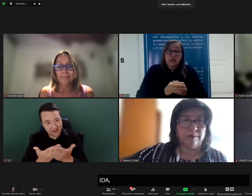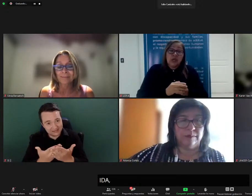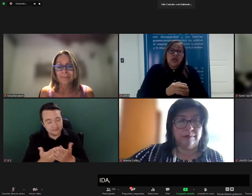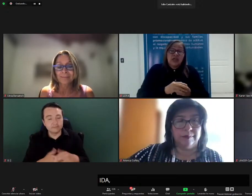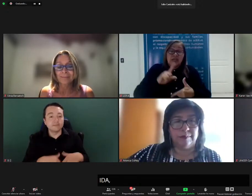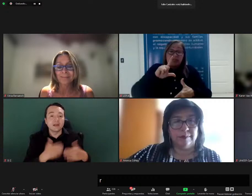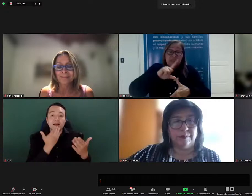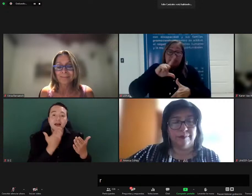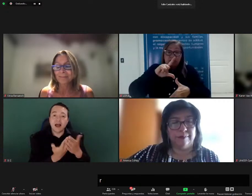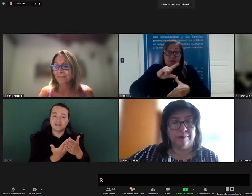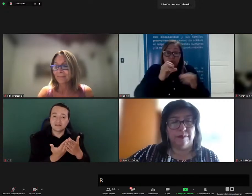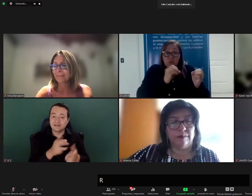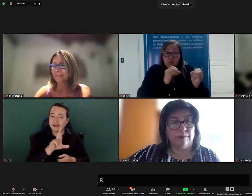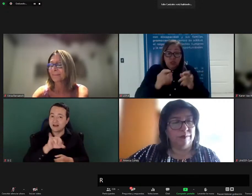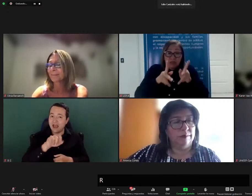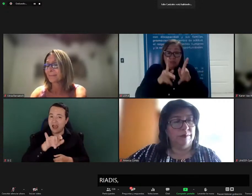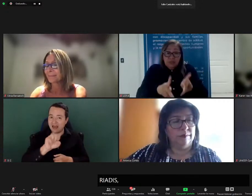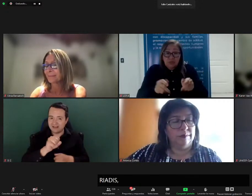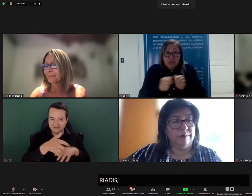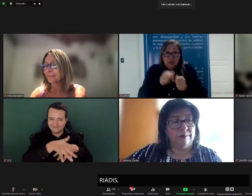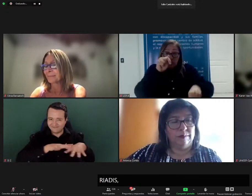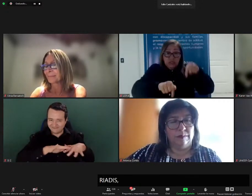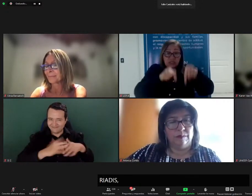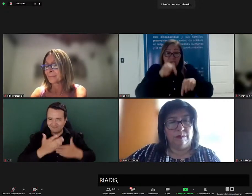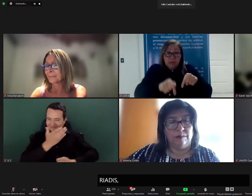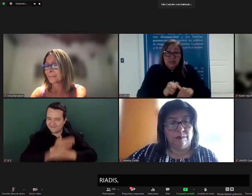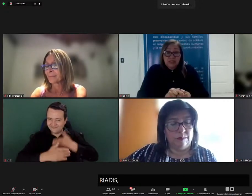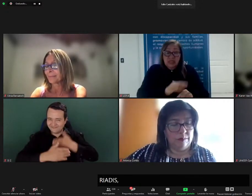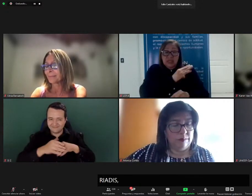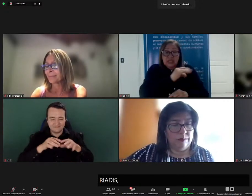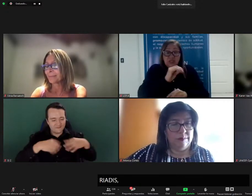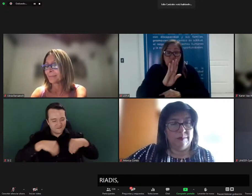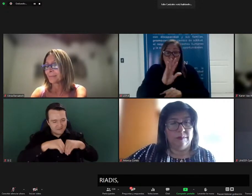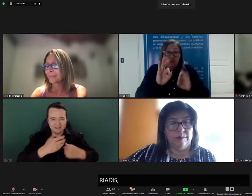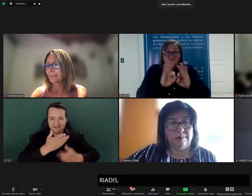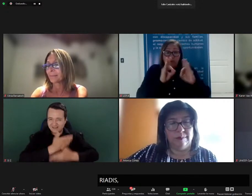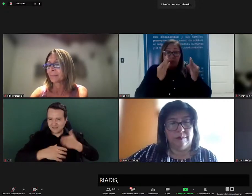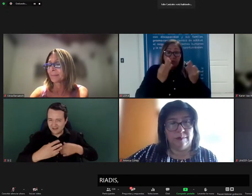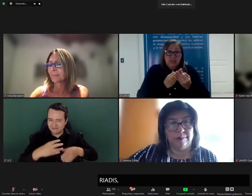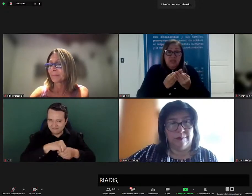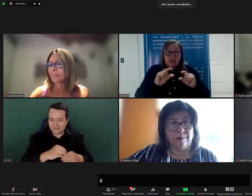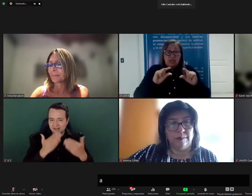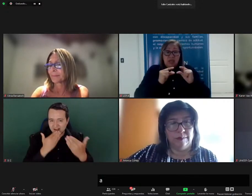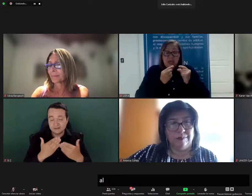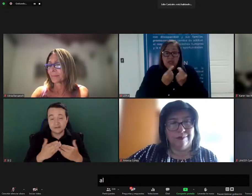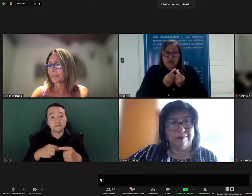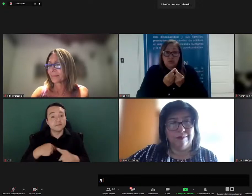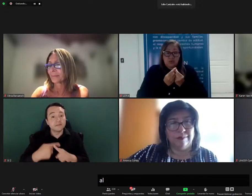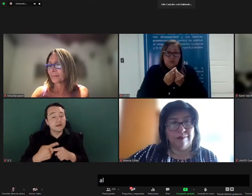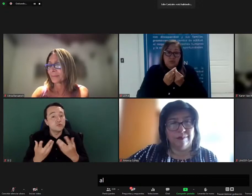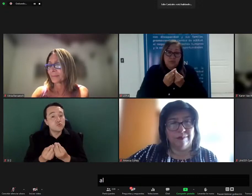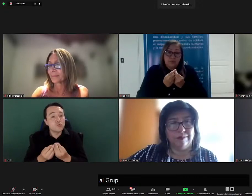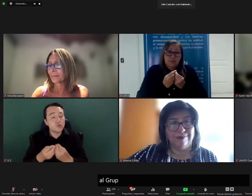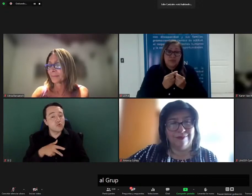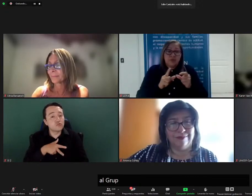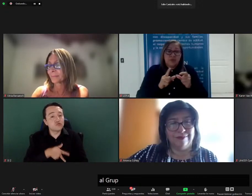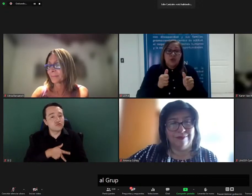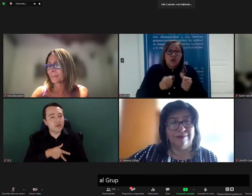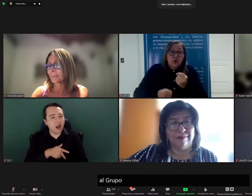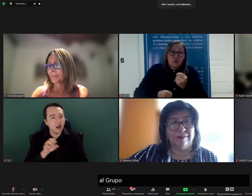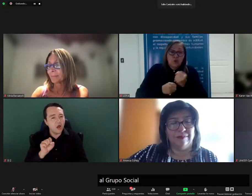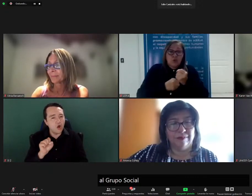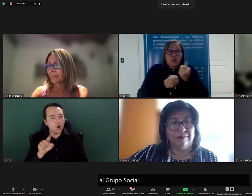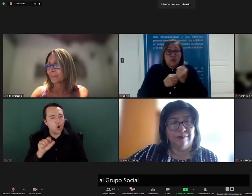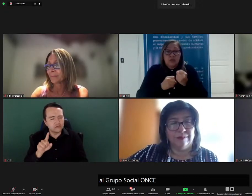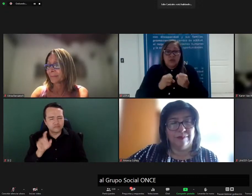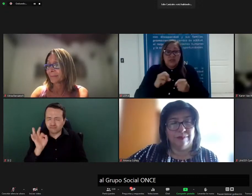ida the latin american network for persons with disabilities and their families and owns the social